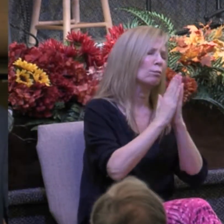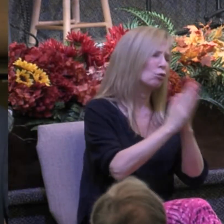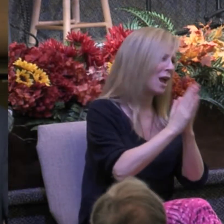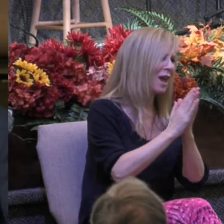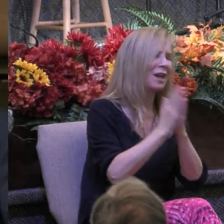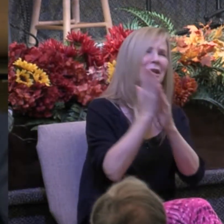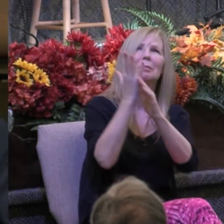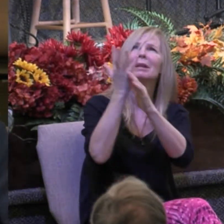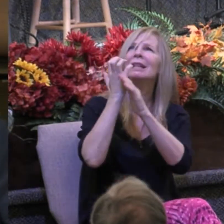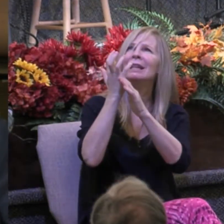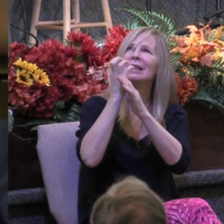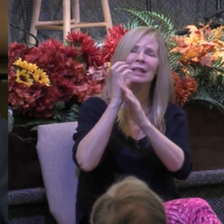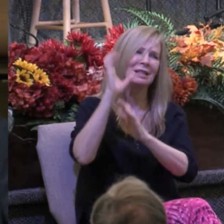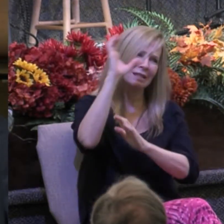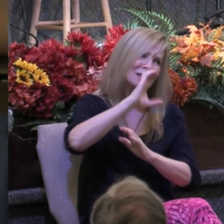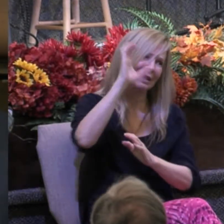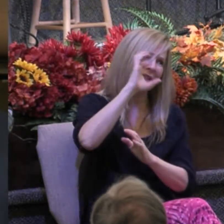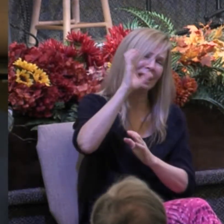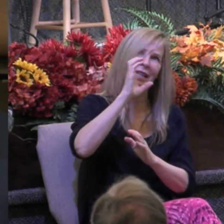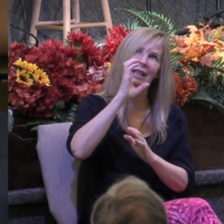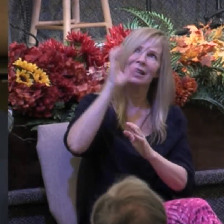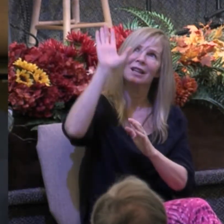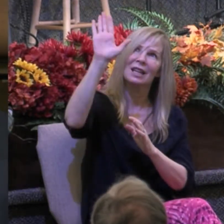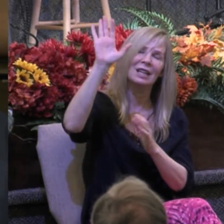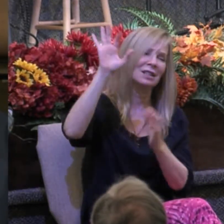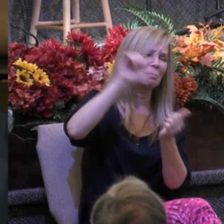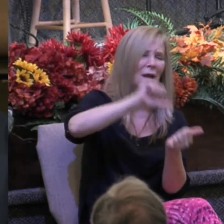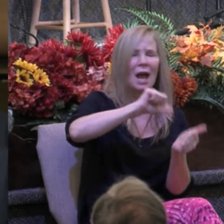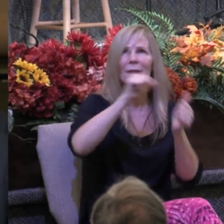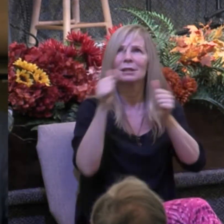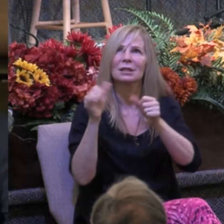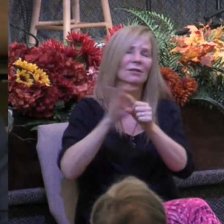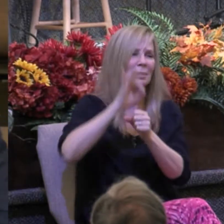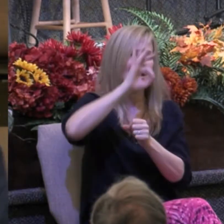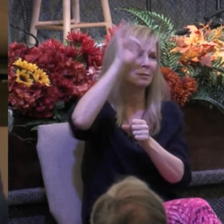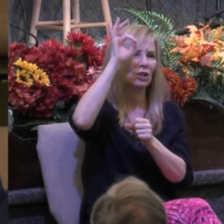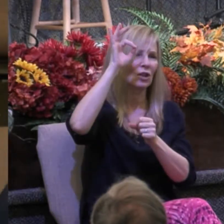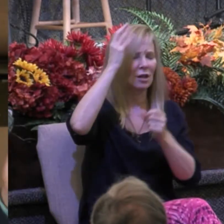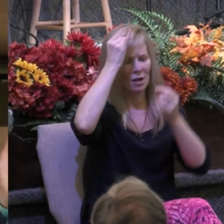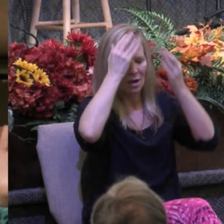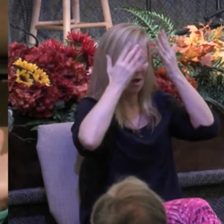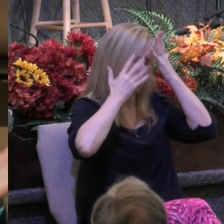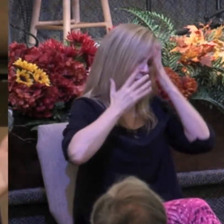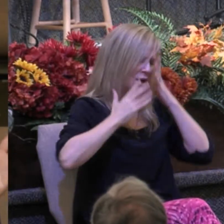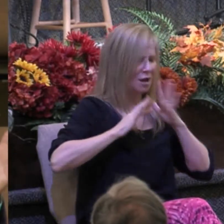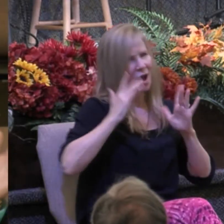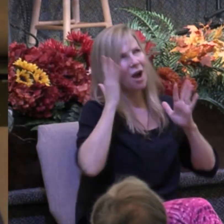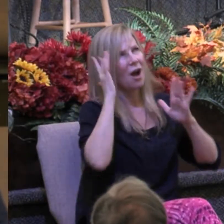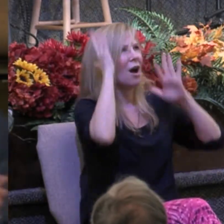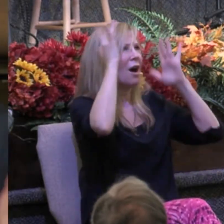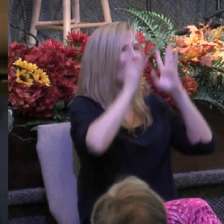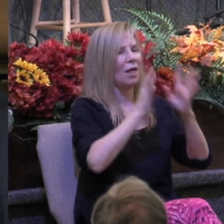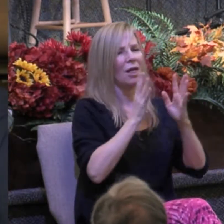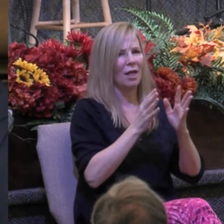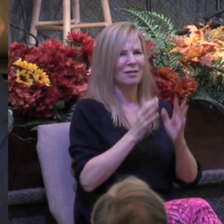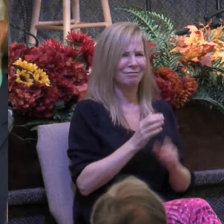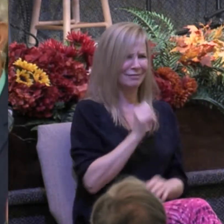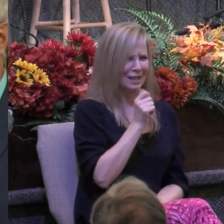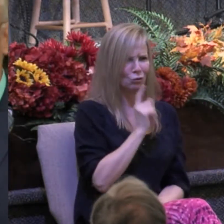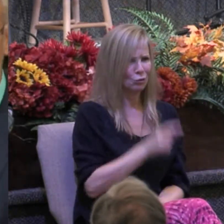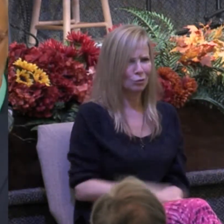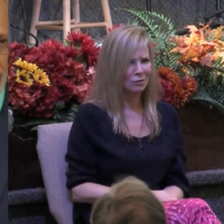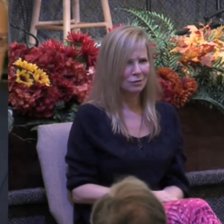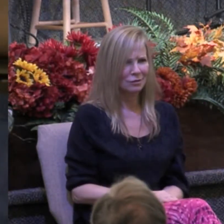you have to seek what they call the baptism of the Spirit. That's not true. The apostles weren't told to